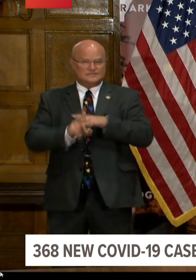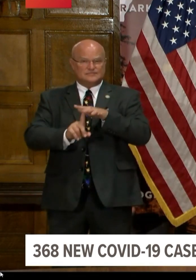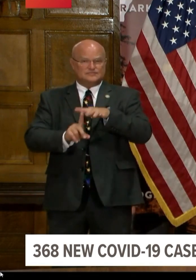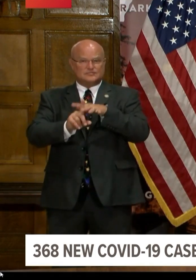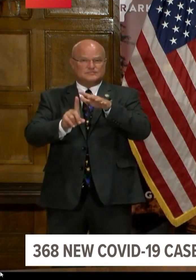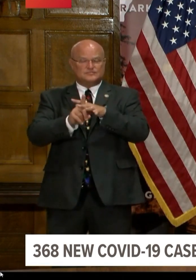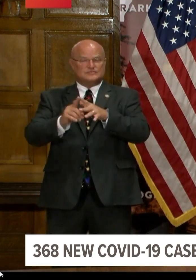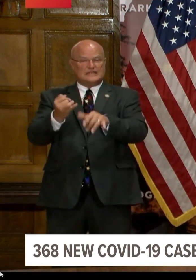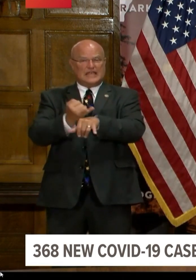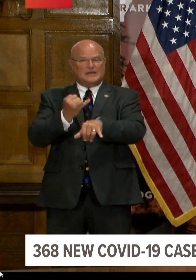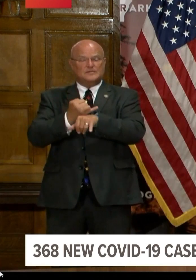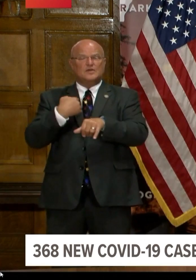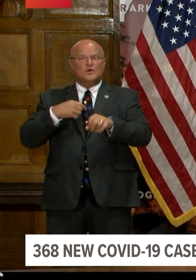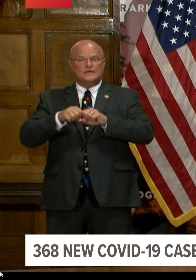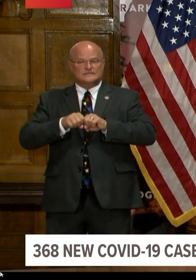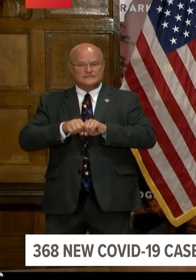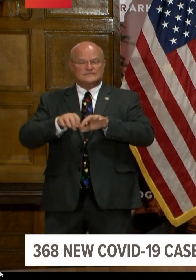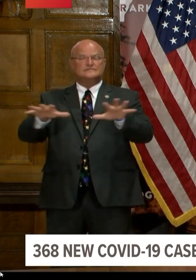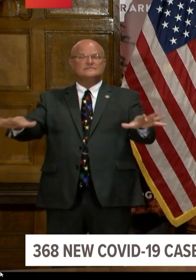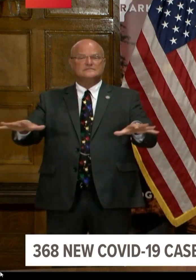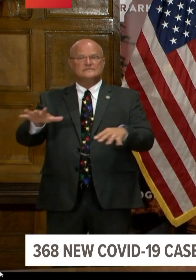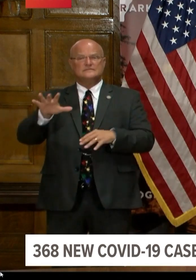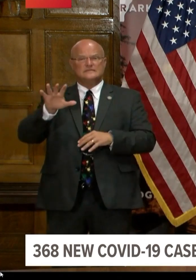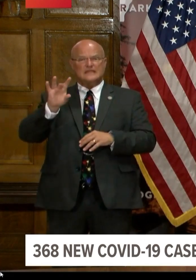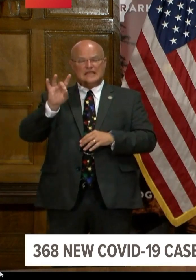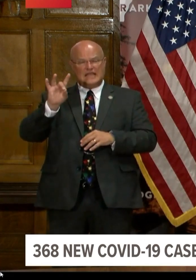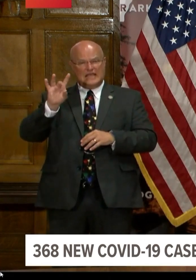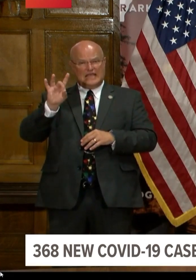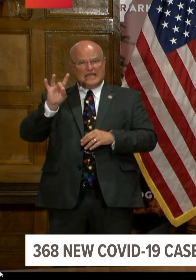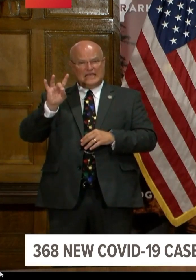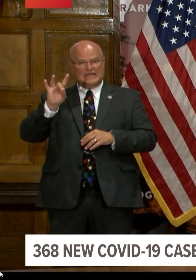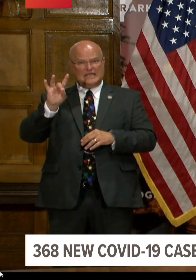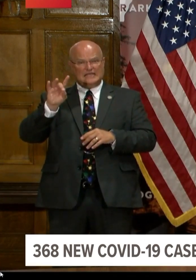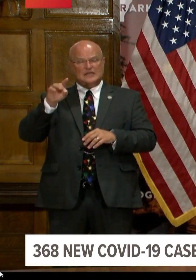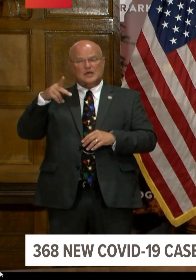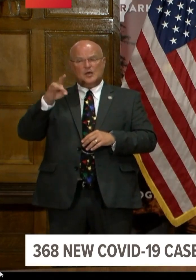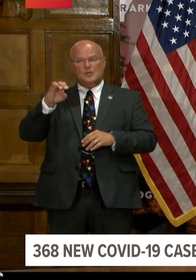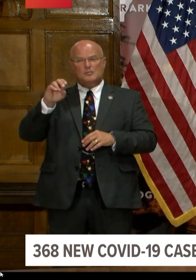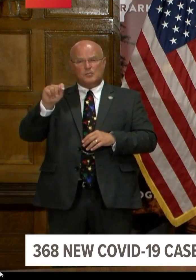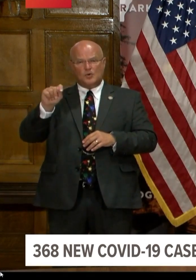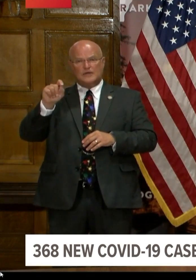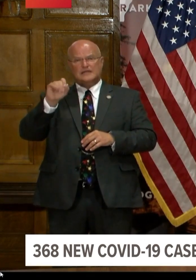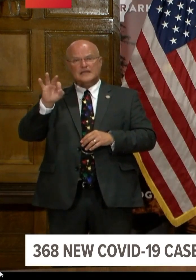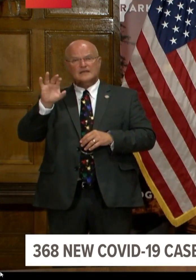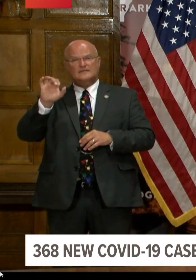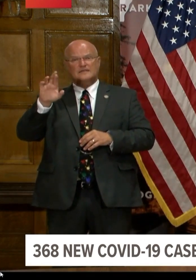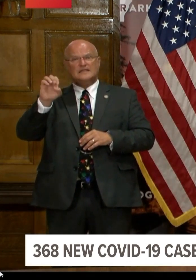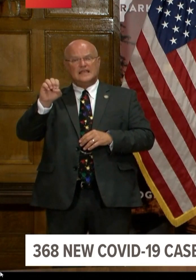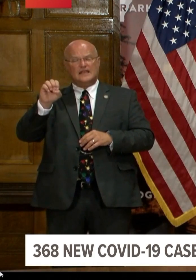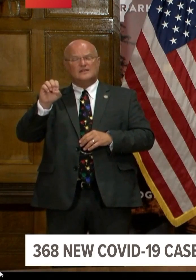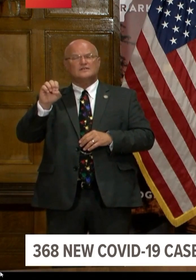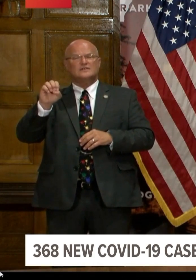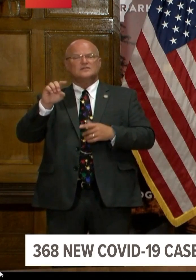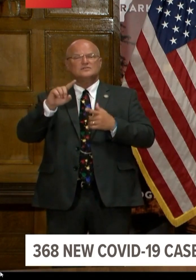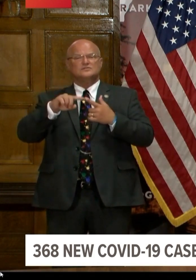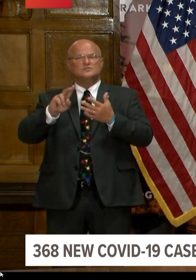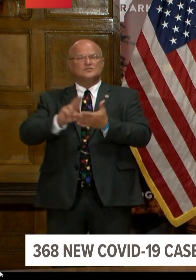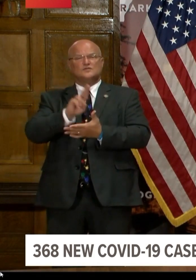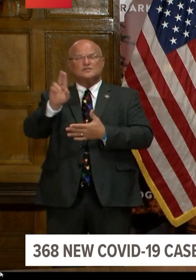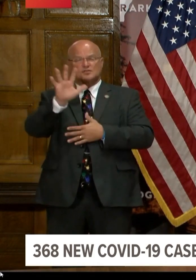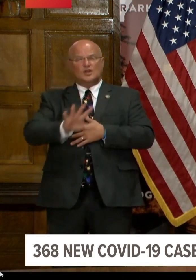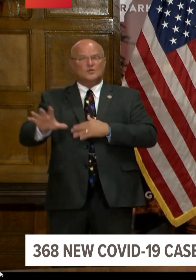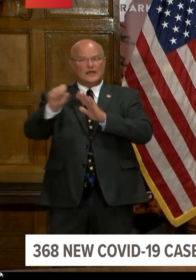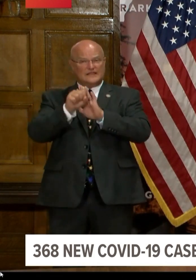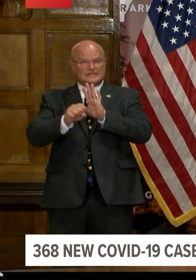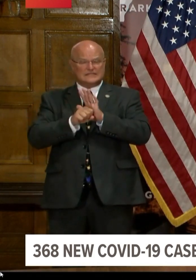campuses, we've deployed 8 point-of-care tests to universities across the state, and